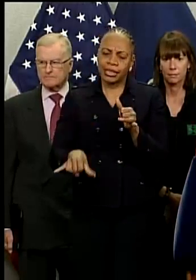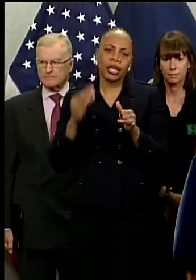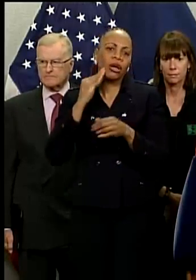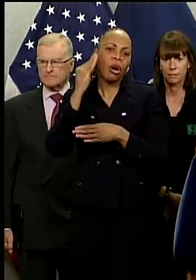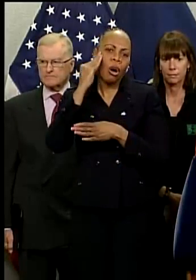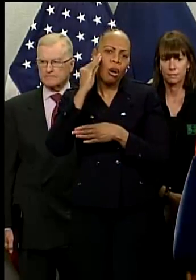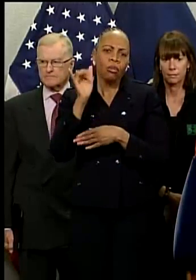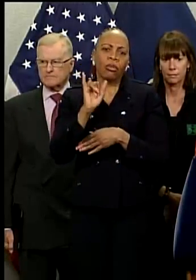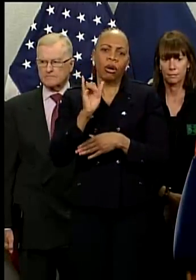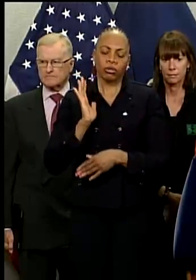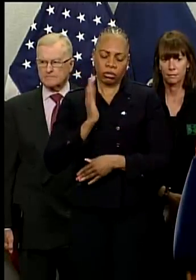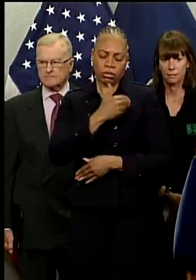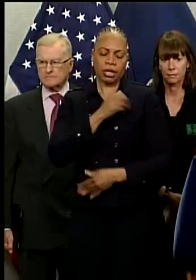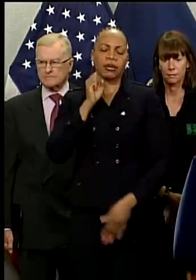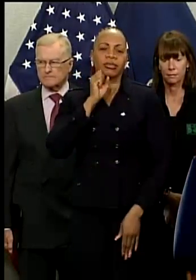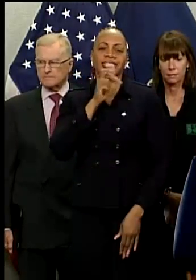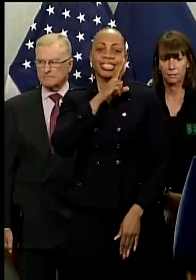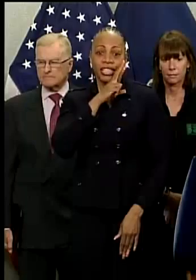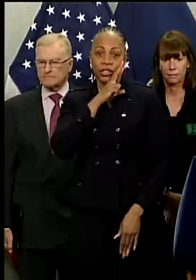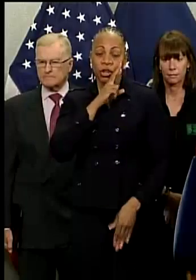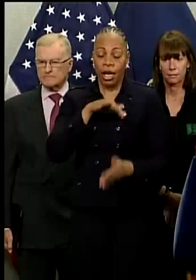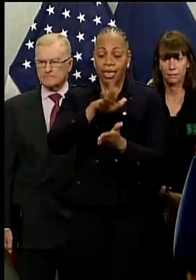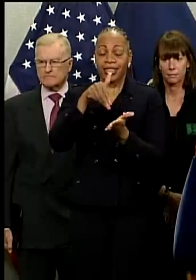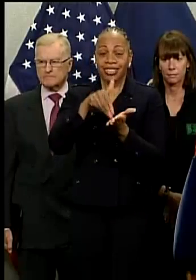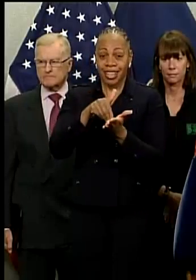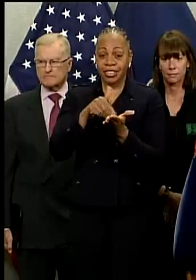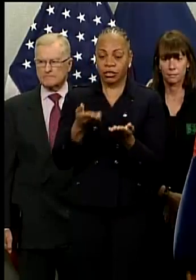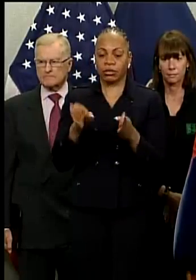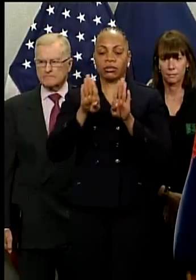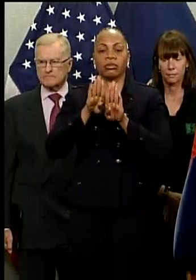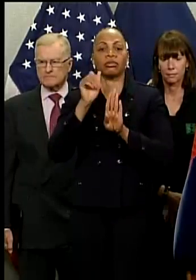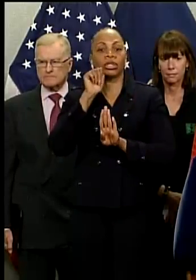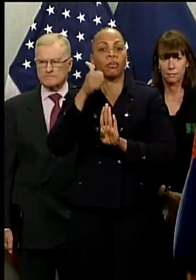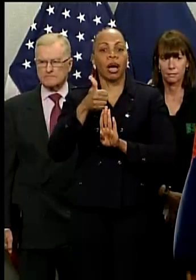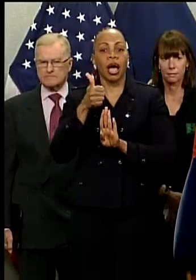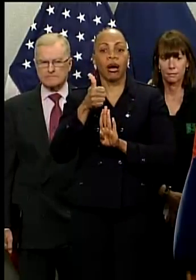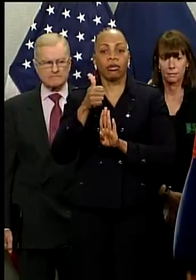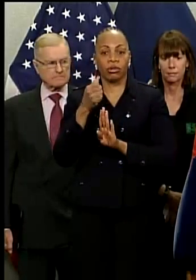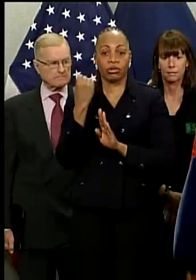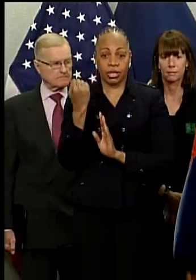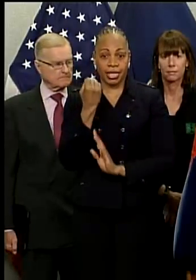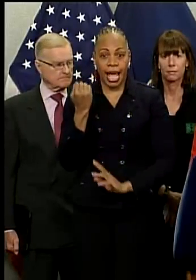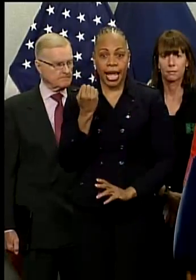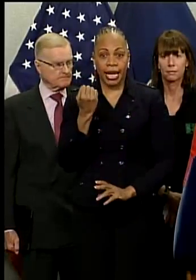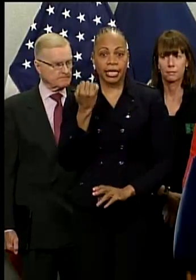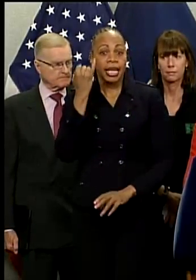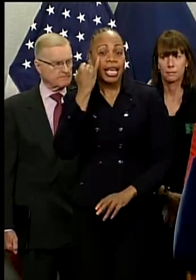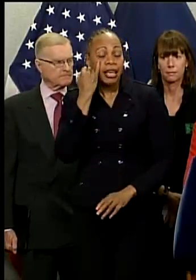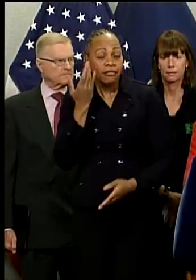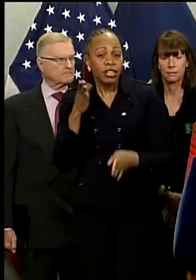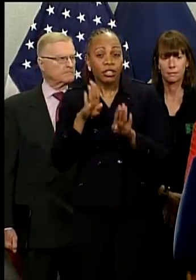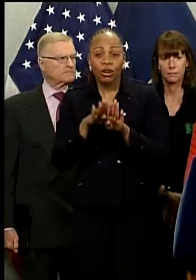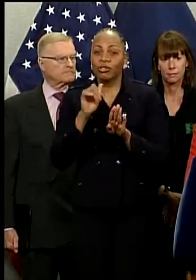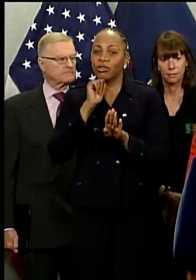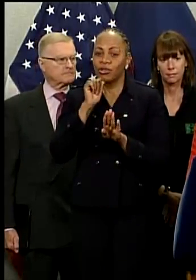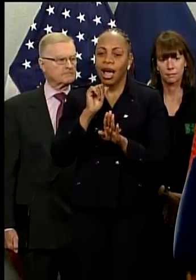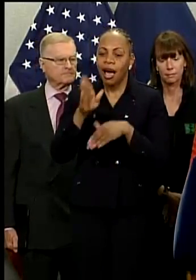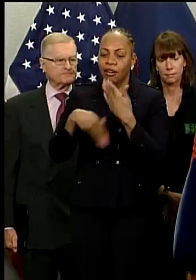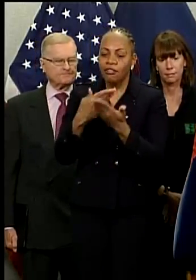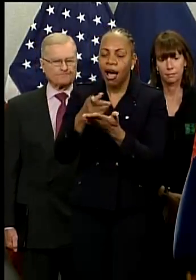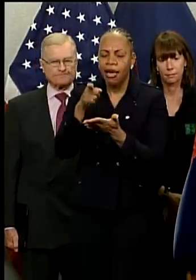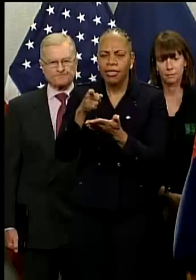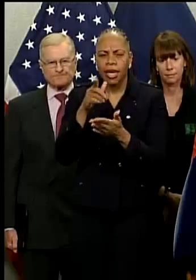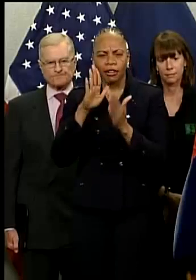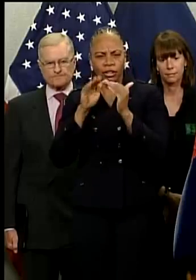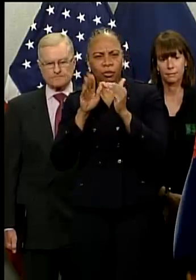And senior centers will be closed tomorrow, sad day. So senior centers closed tomorrow. Don't go up and go down and expect to find